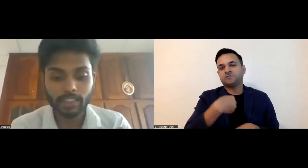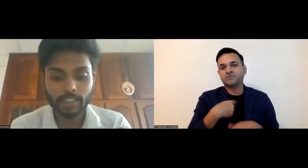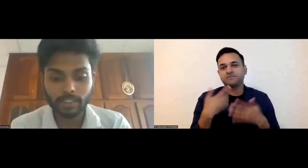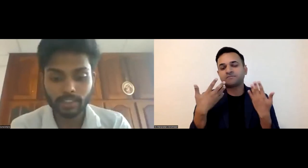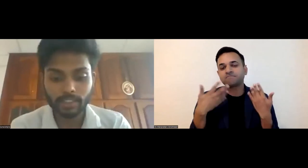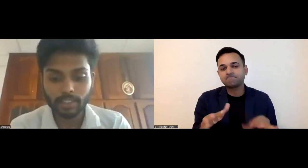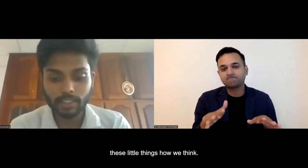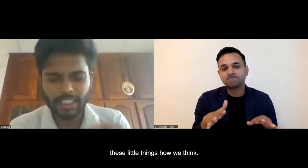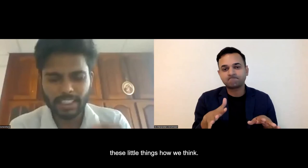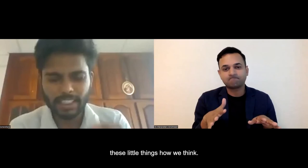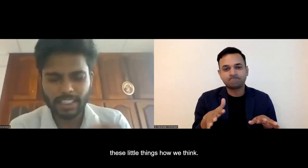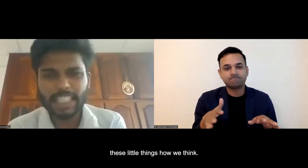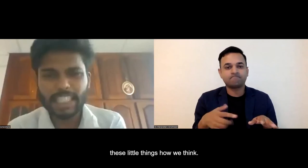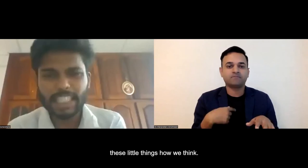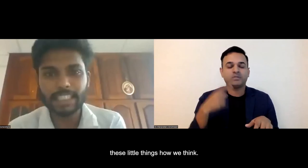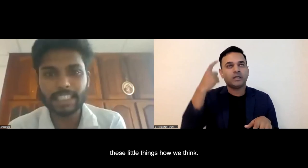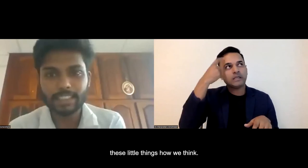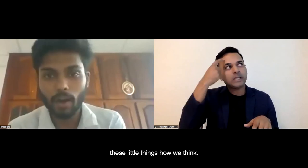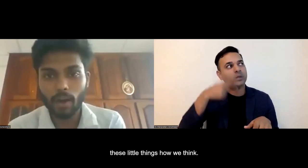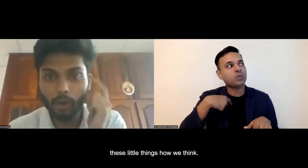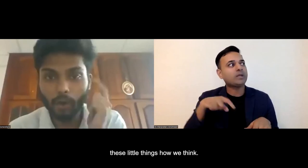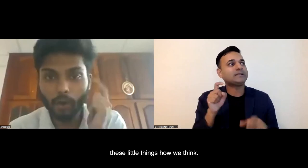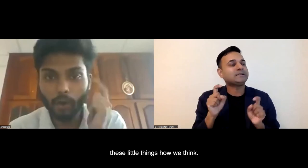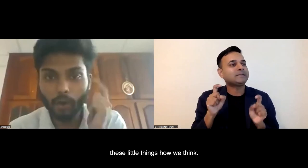change these little things,